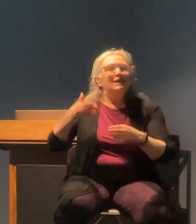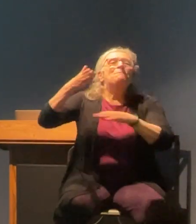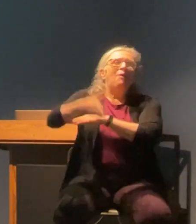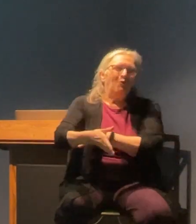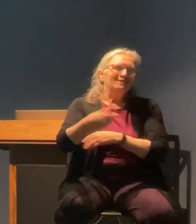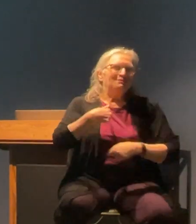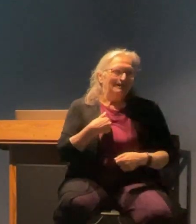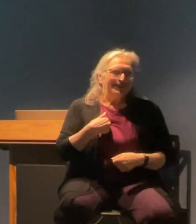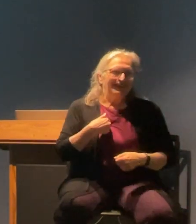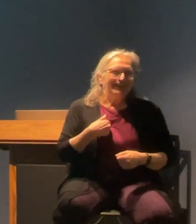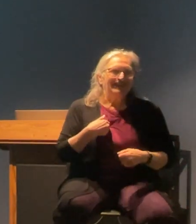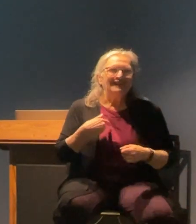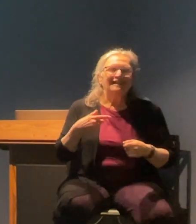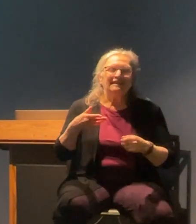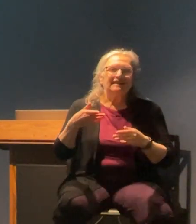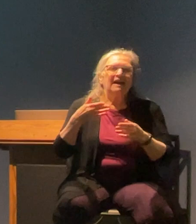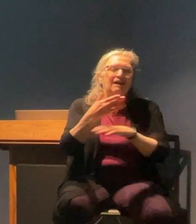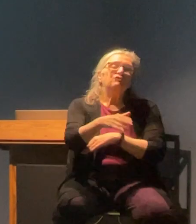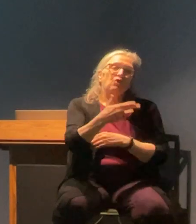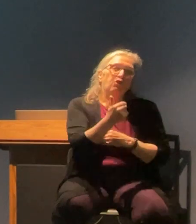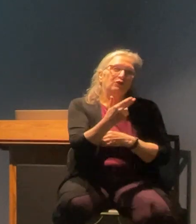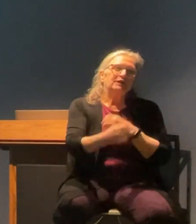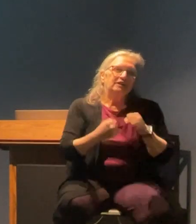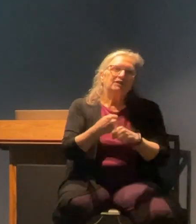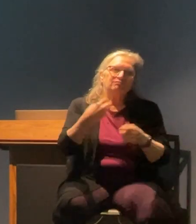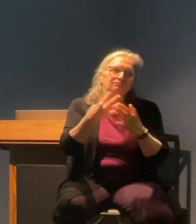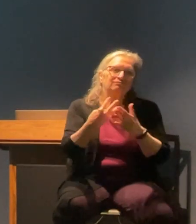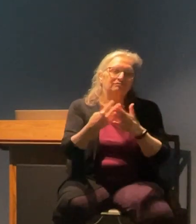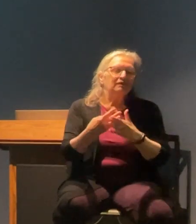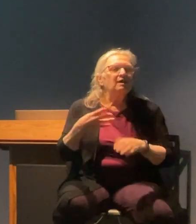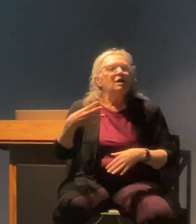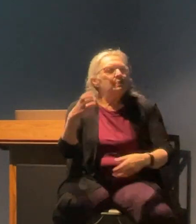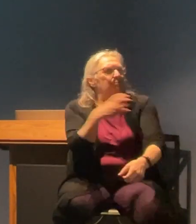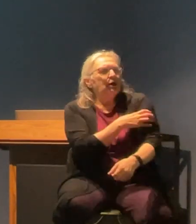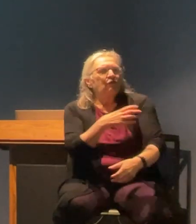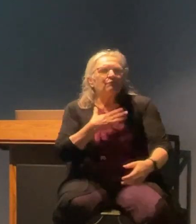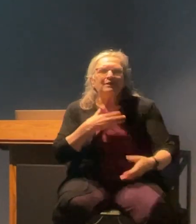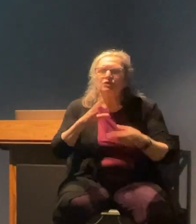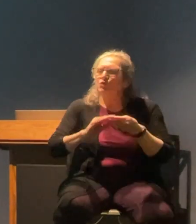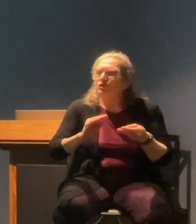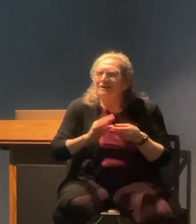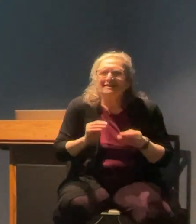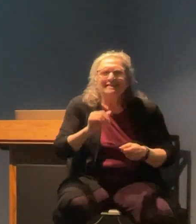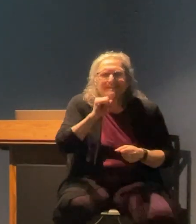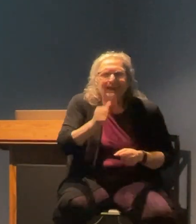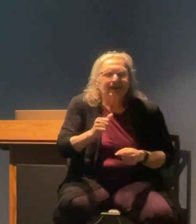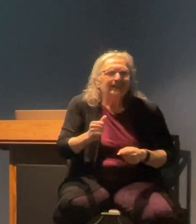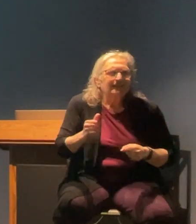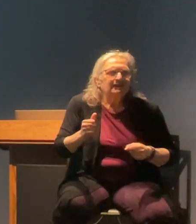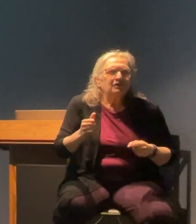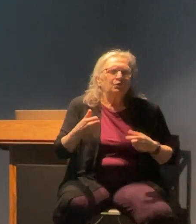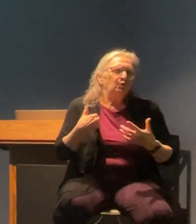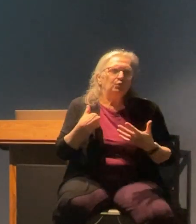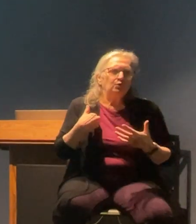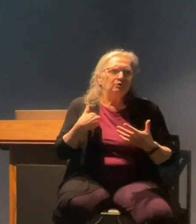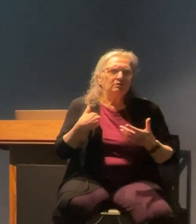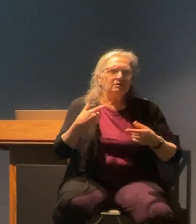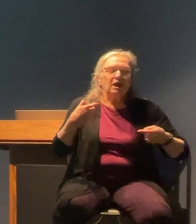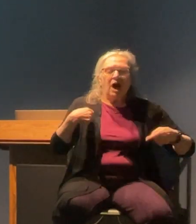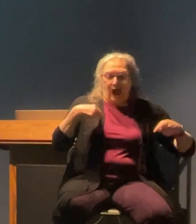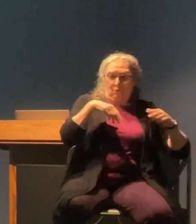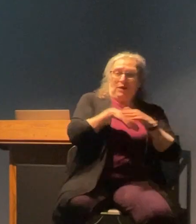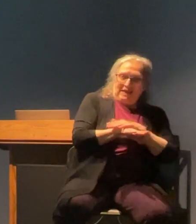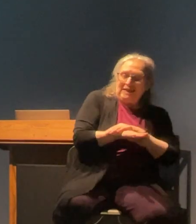formerly incarcerated, served 13 years. The power of my story is not that I just served time served me. I went in with no education, returned home with a bachelor's